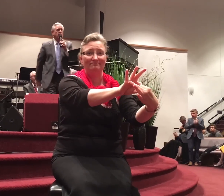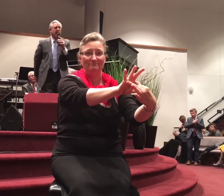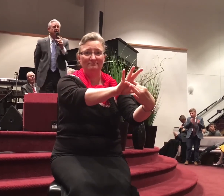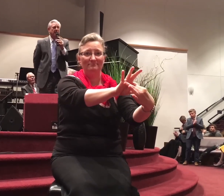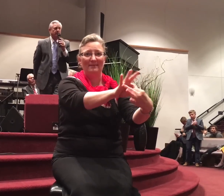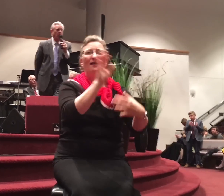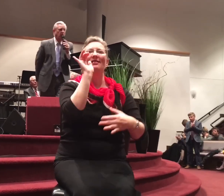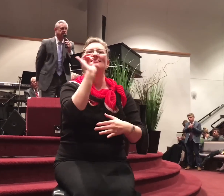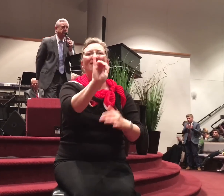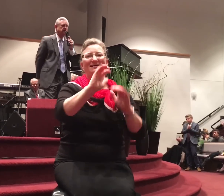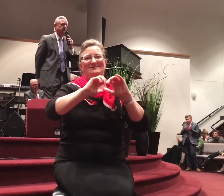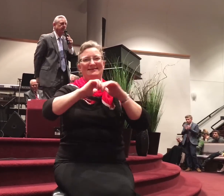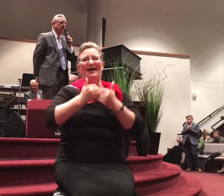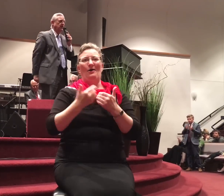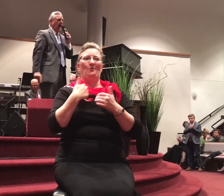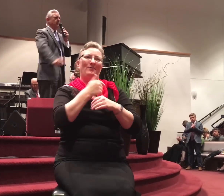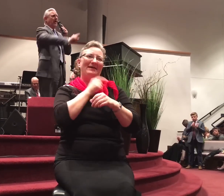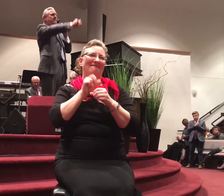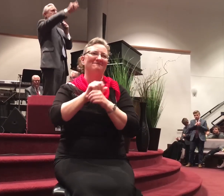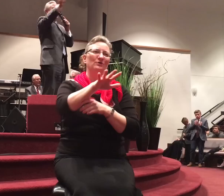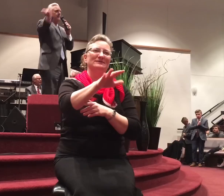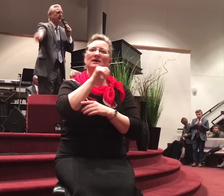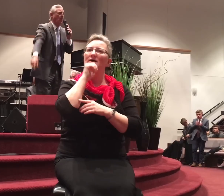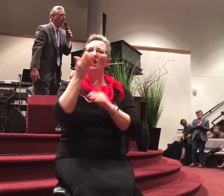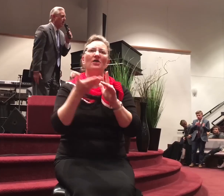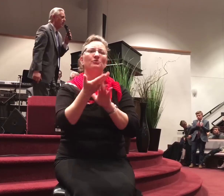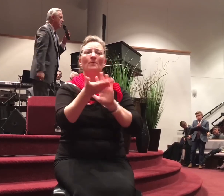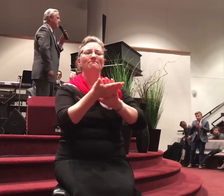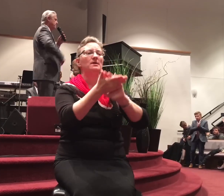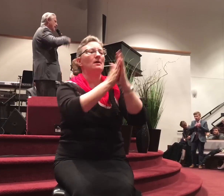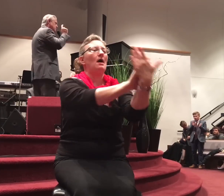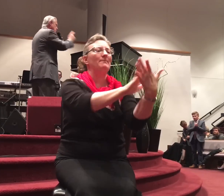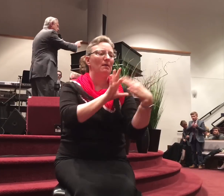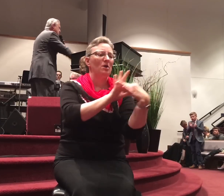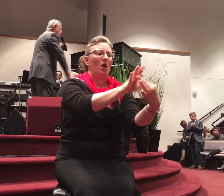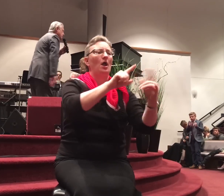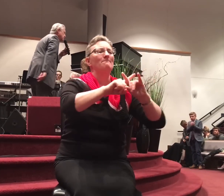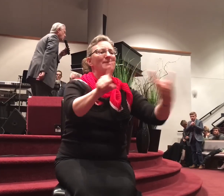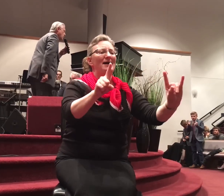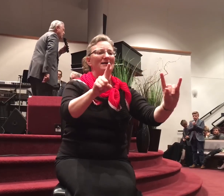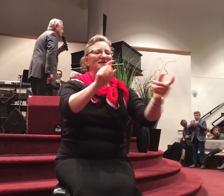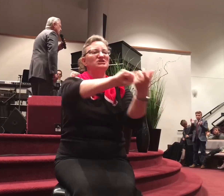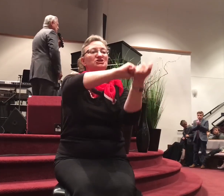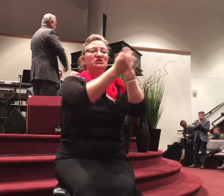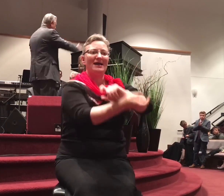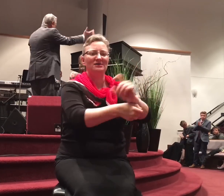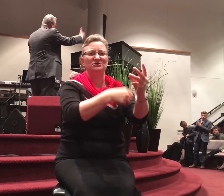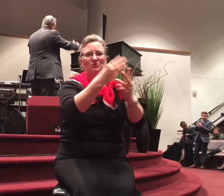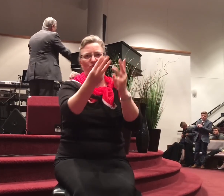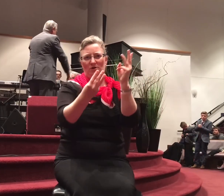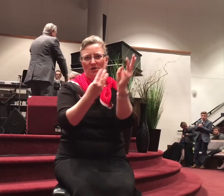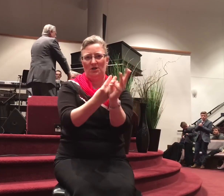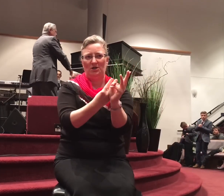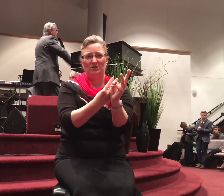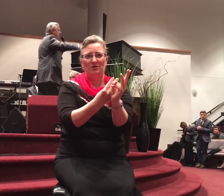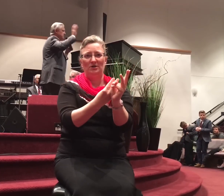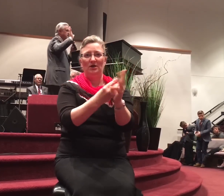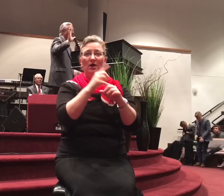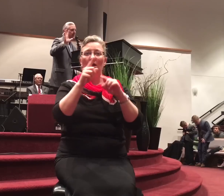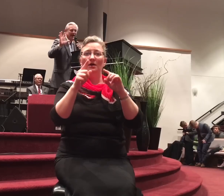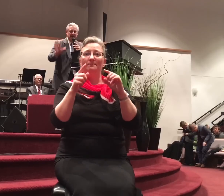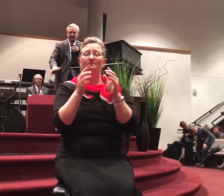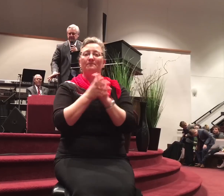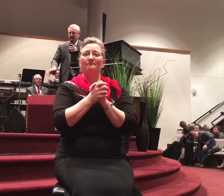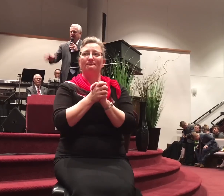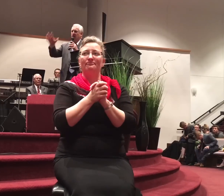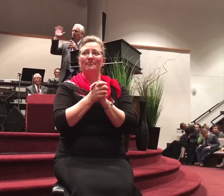the way we have influence. Not by becoming the world, but by transforming the world. The way you grow the church is